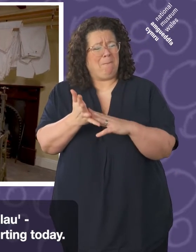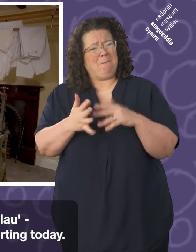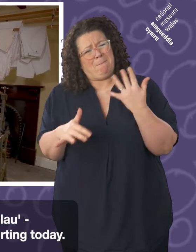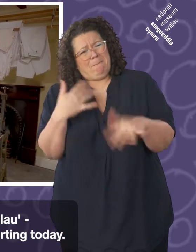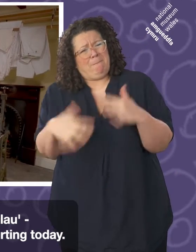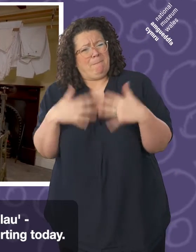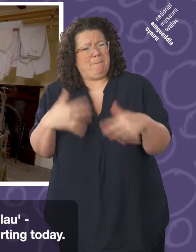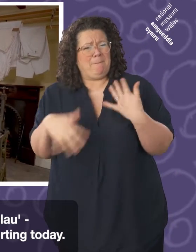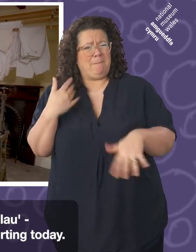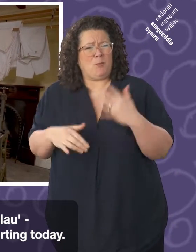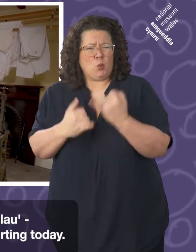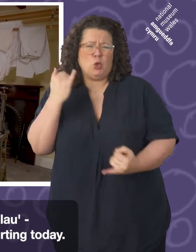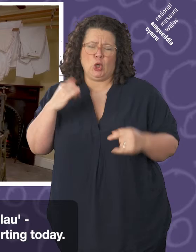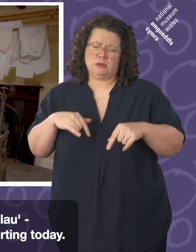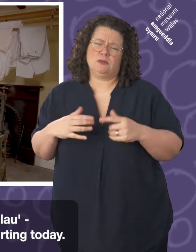hurting today.